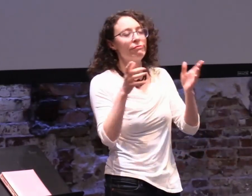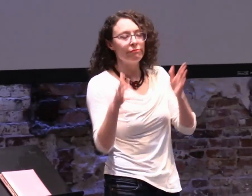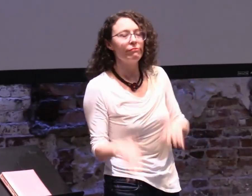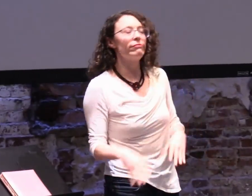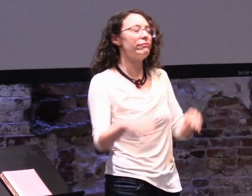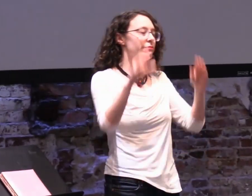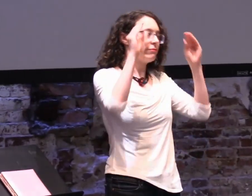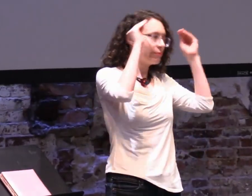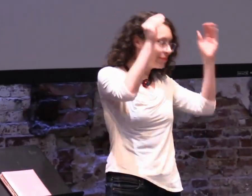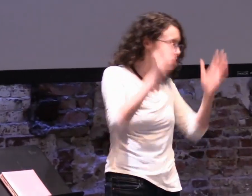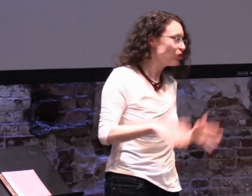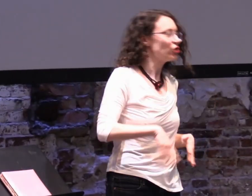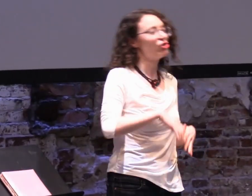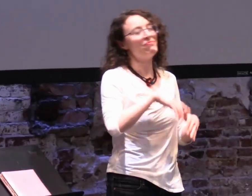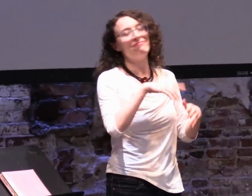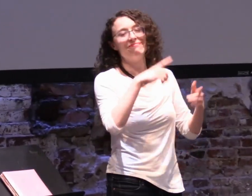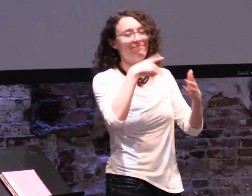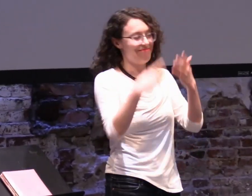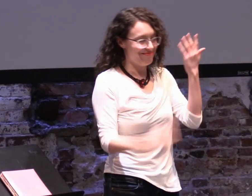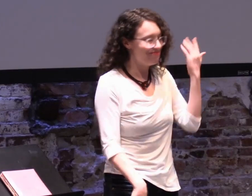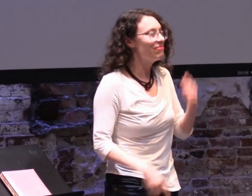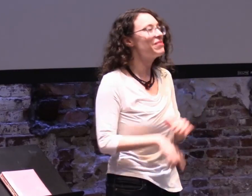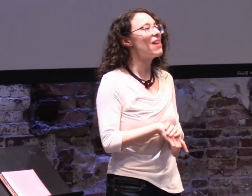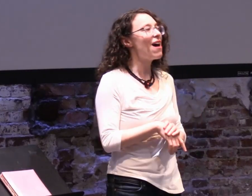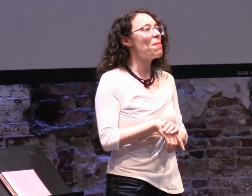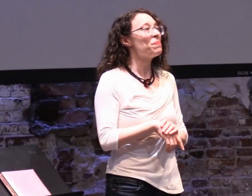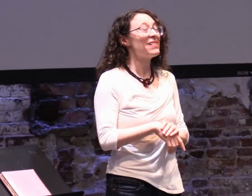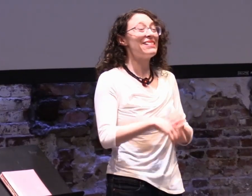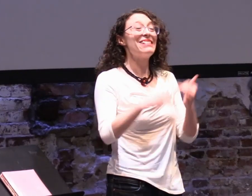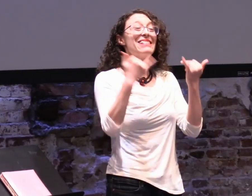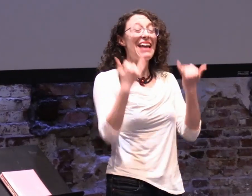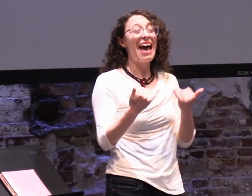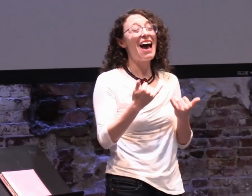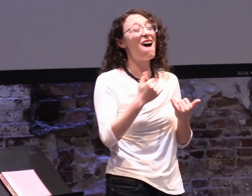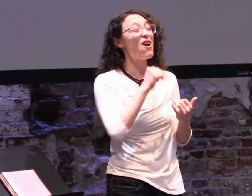actor. And then on a teacher and so forth.